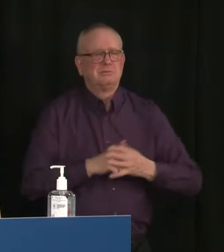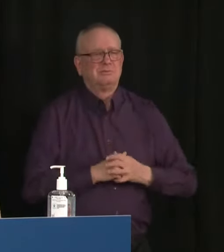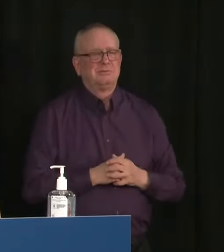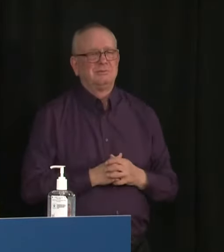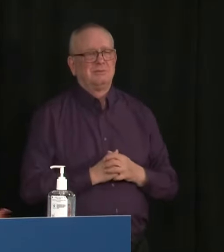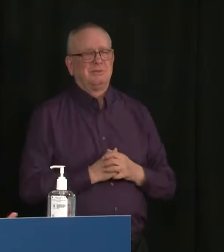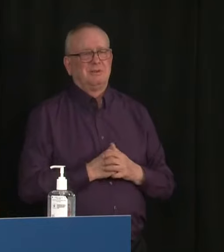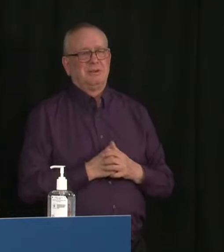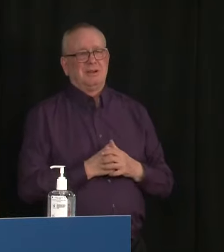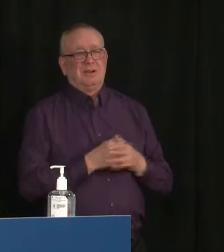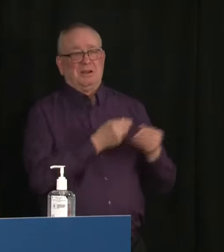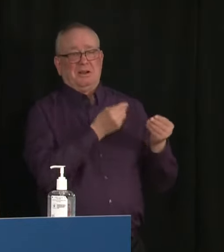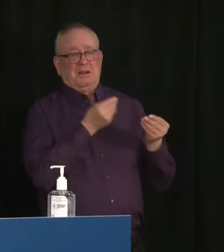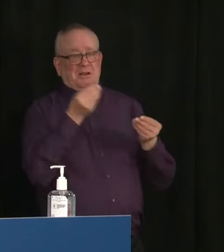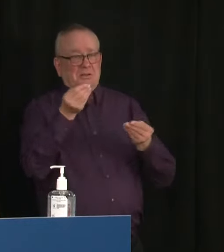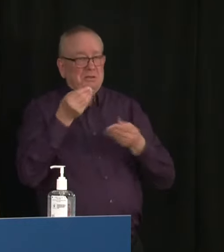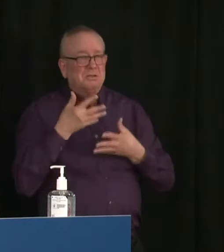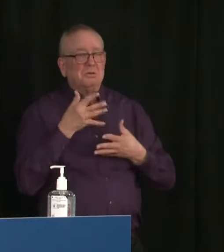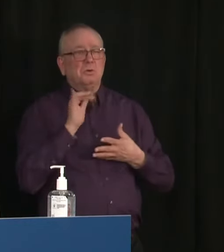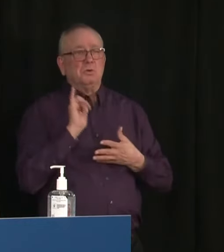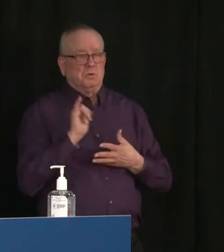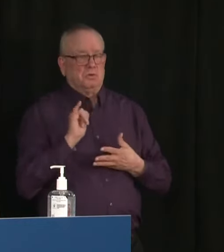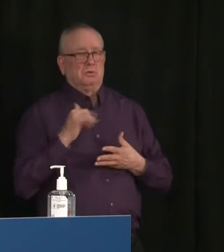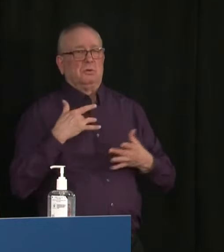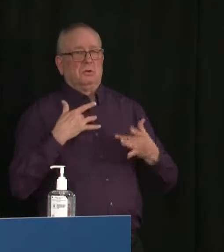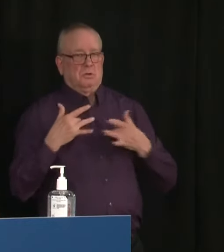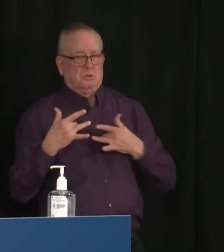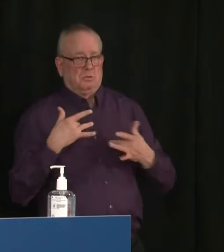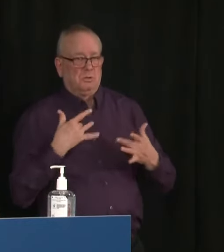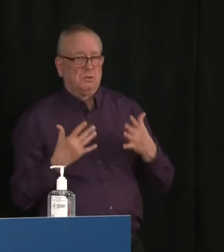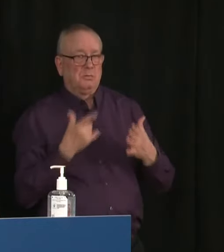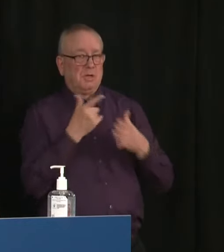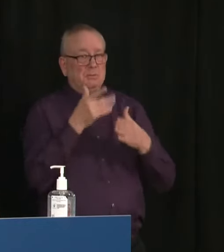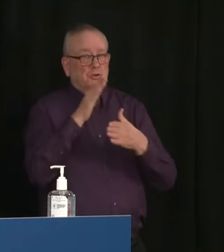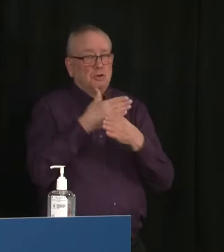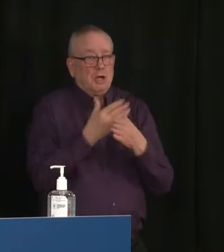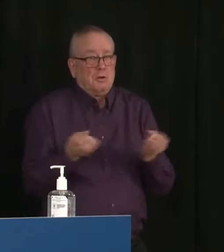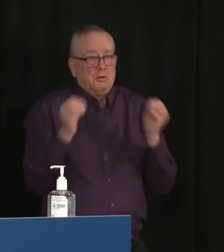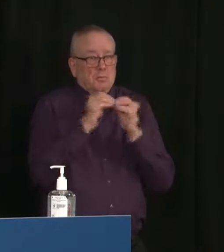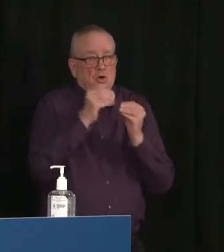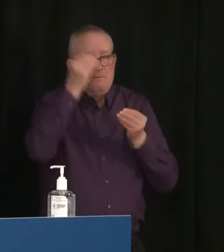get more details if you have them, and then follow up to try to understand if there's a pattern.